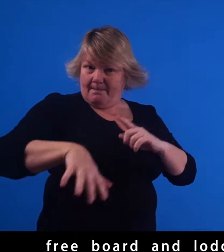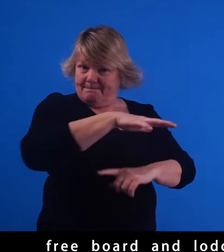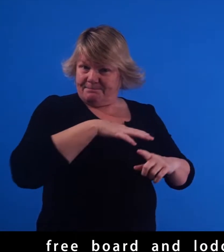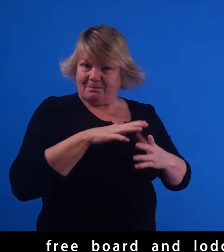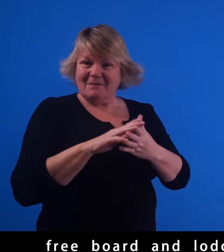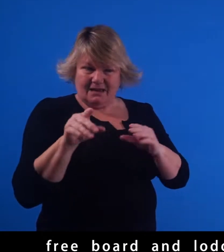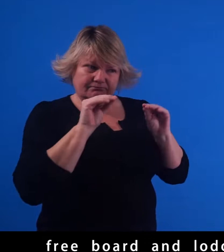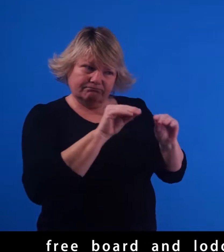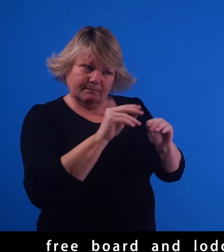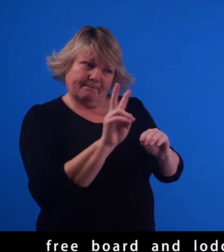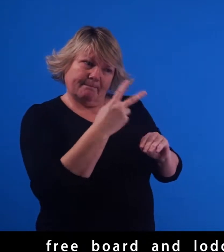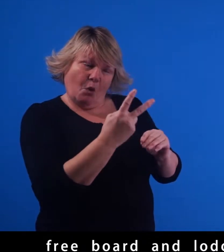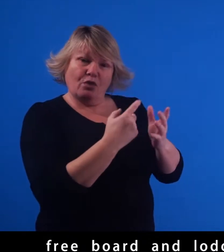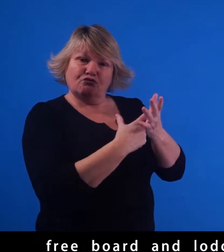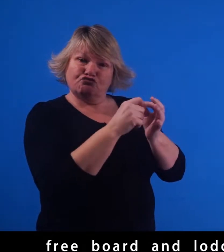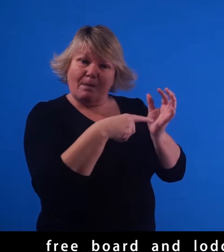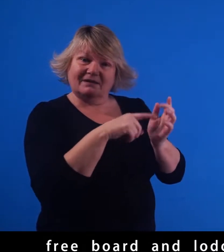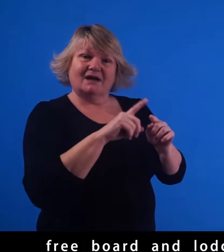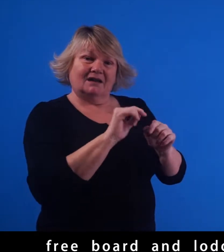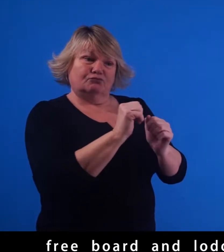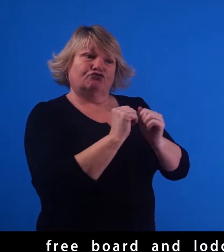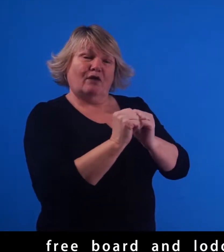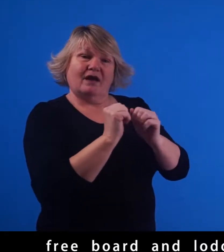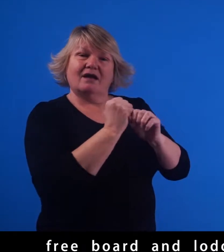for Robert and his brother Gilbert.